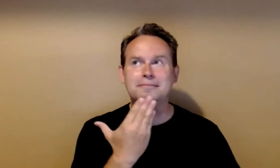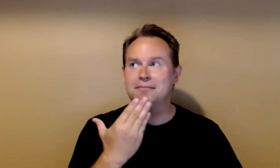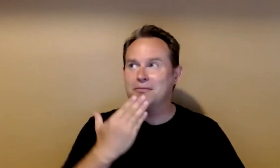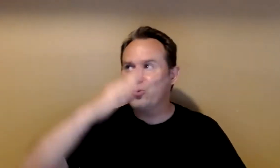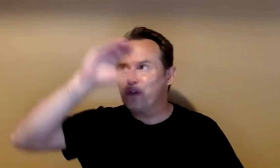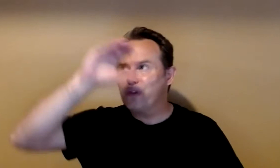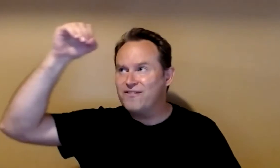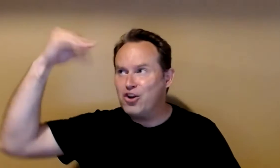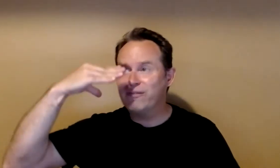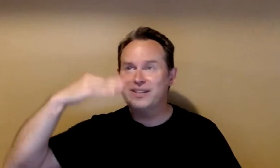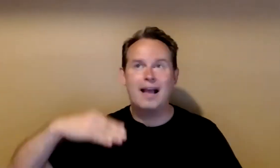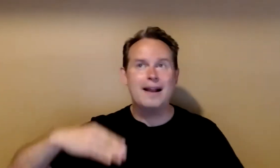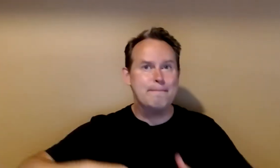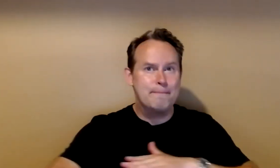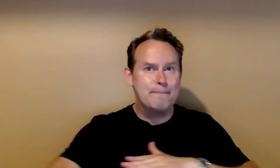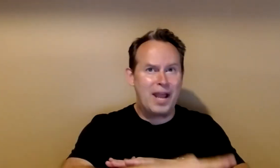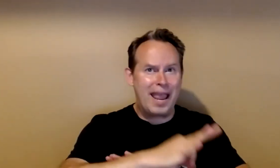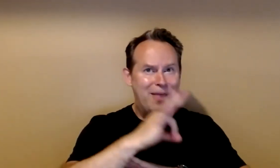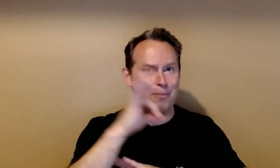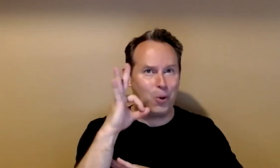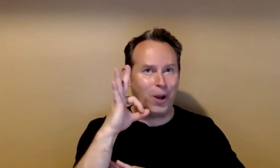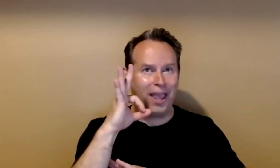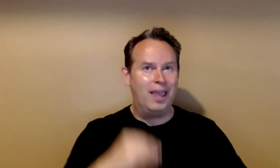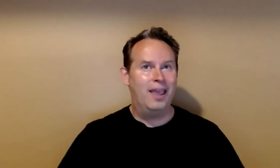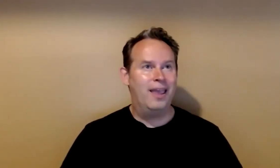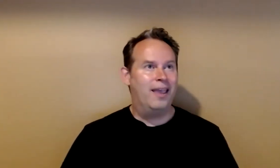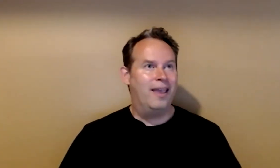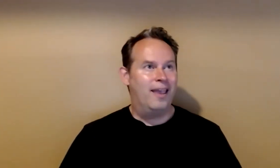body when the first rays of sun break in the morning.